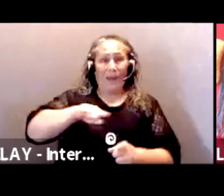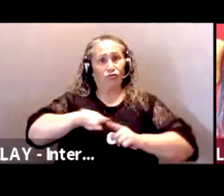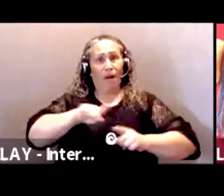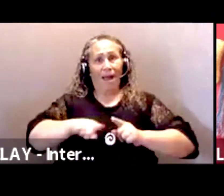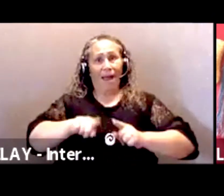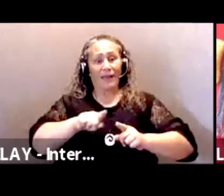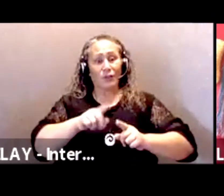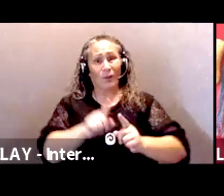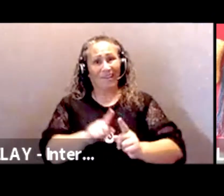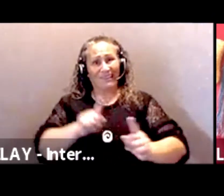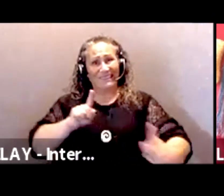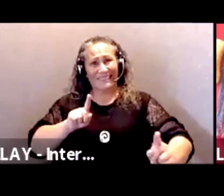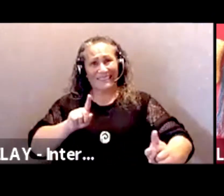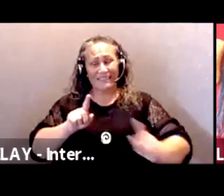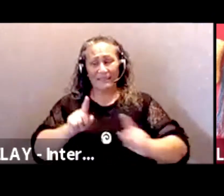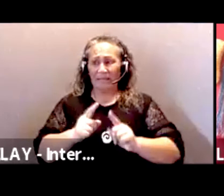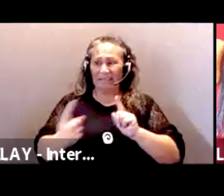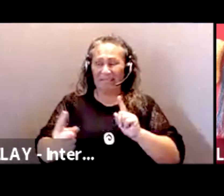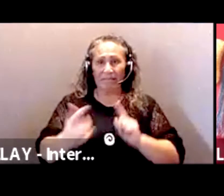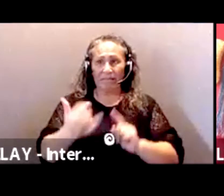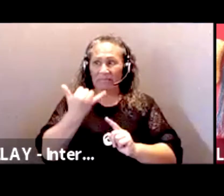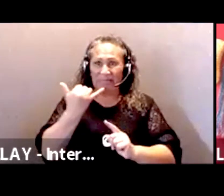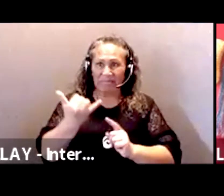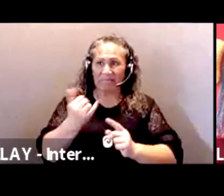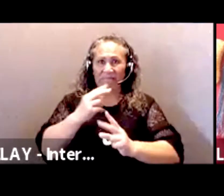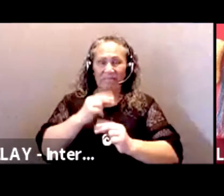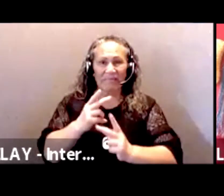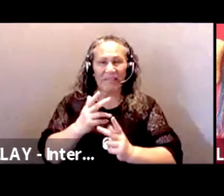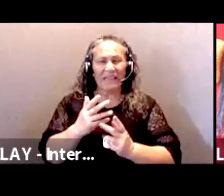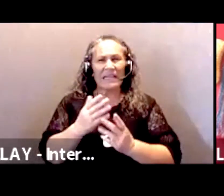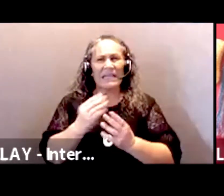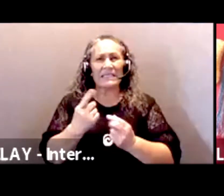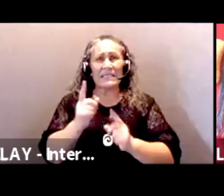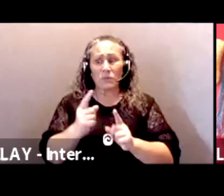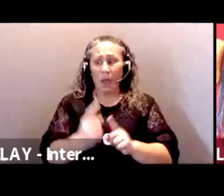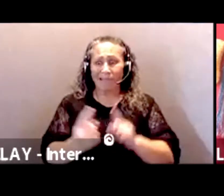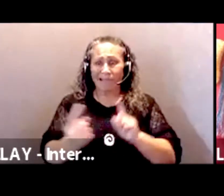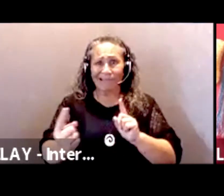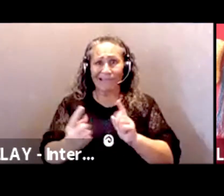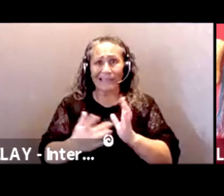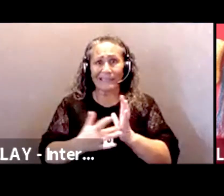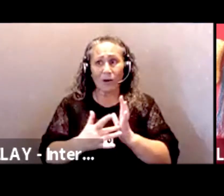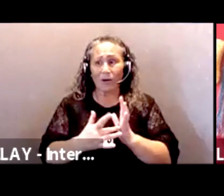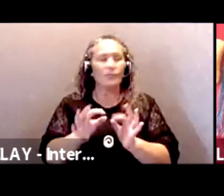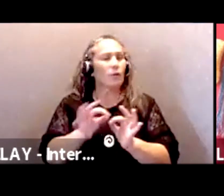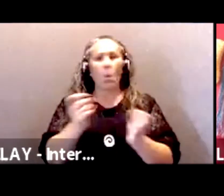distance, we're all trying to do things by phone, some of those things just don't work for some whānau.